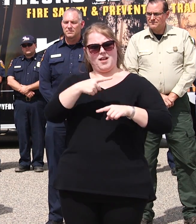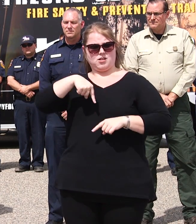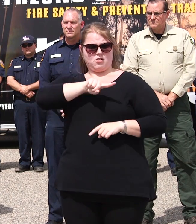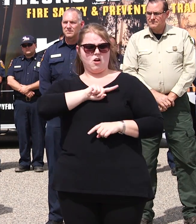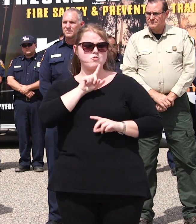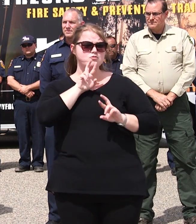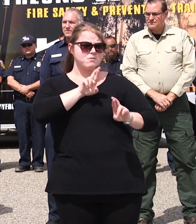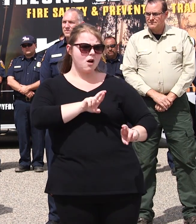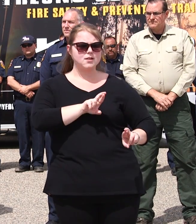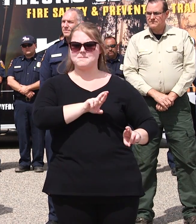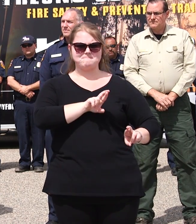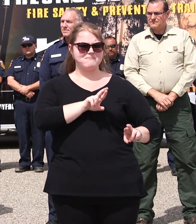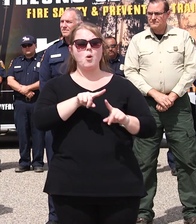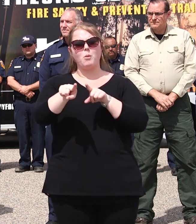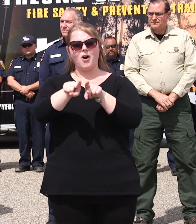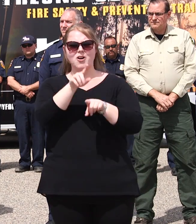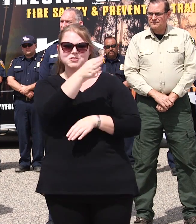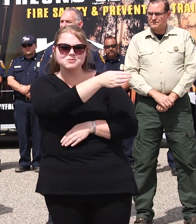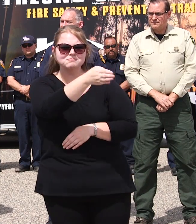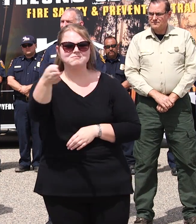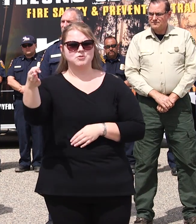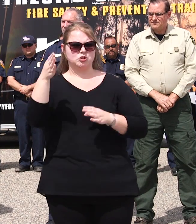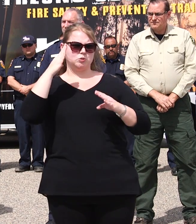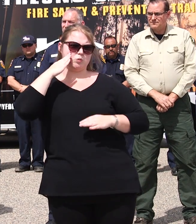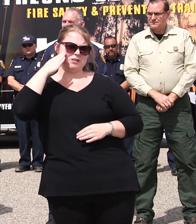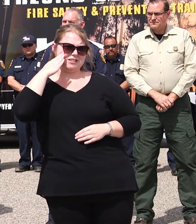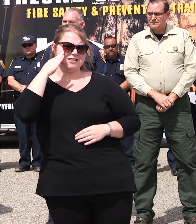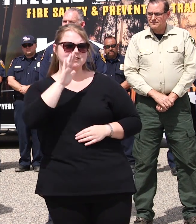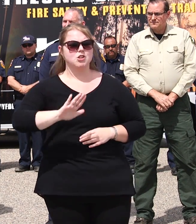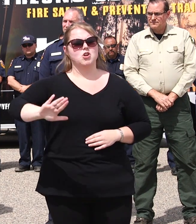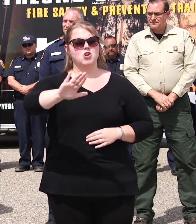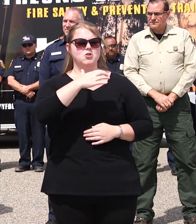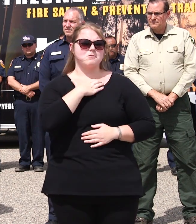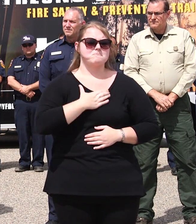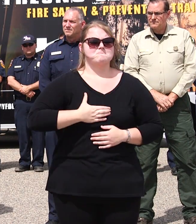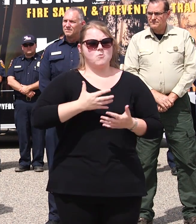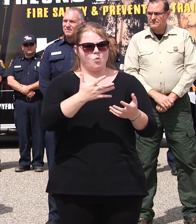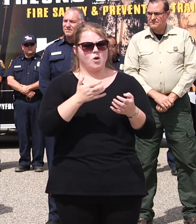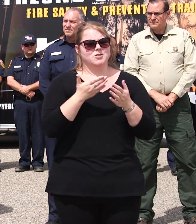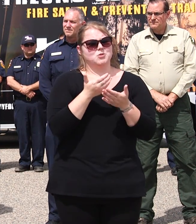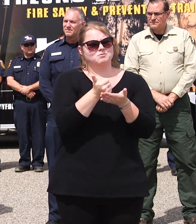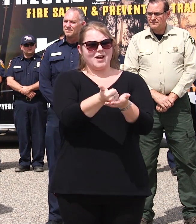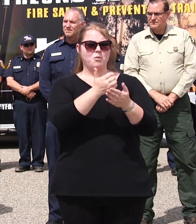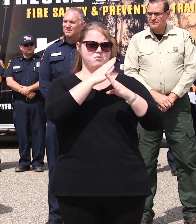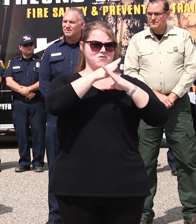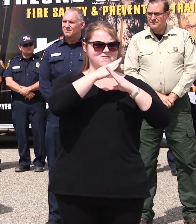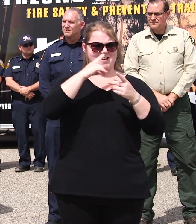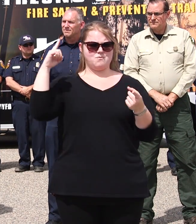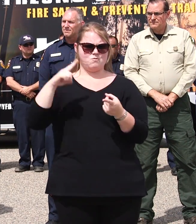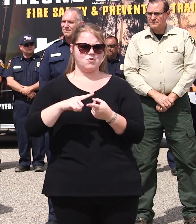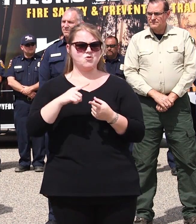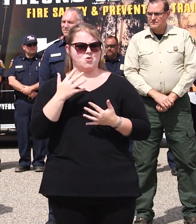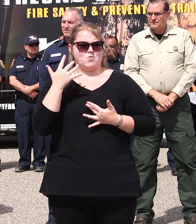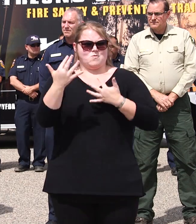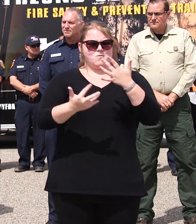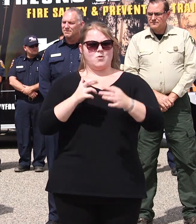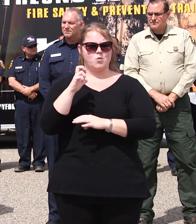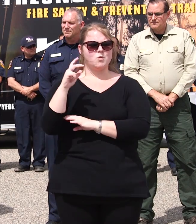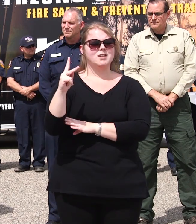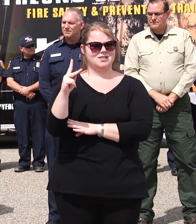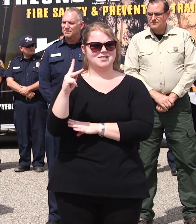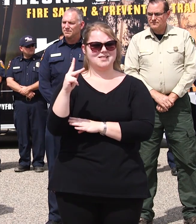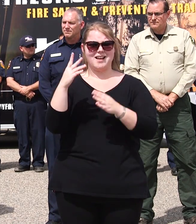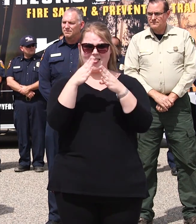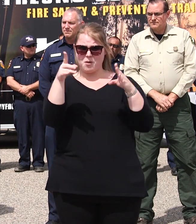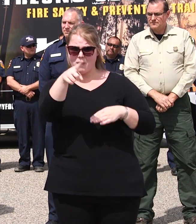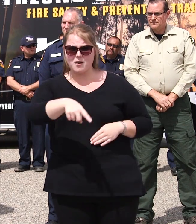response, but on the public's awareness, the public's desire to help us prevent and reduce wildfire risk. And the public needs